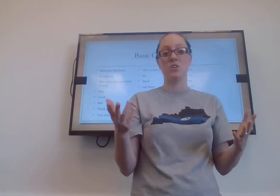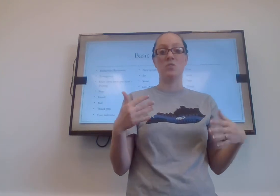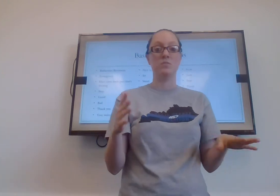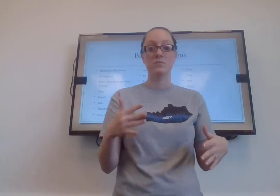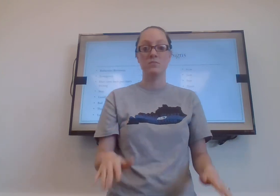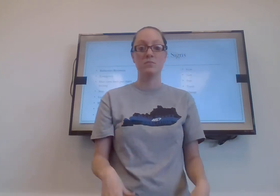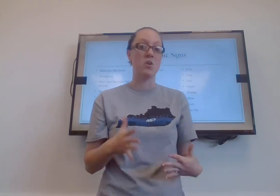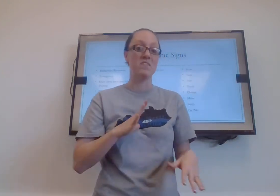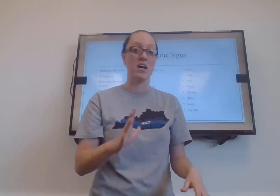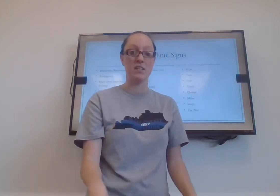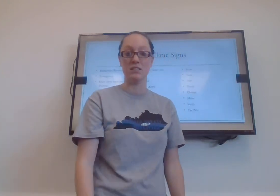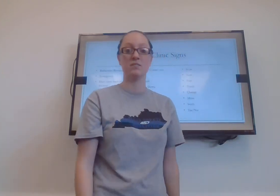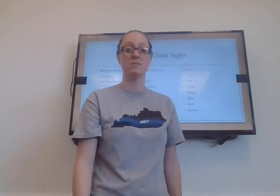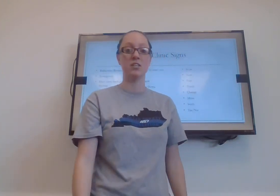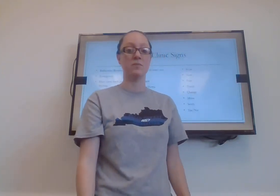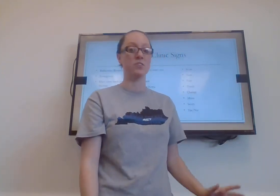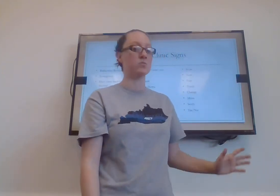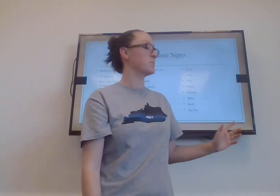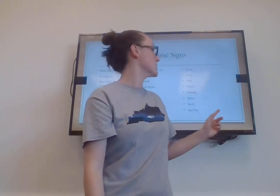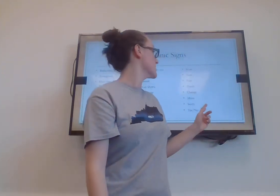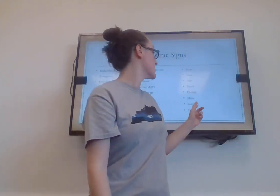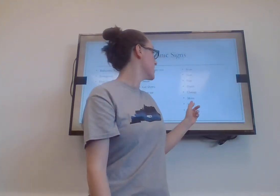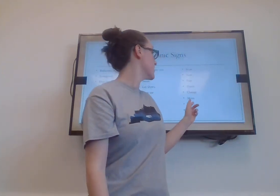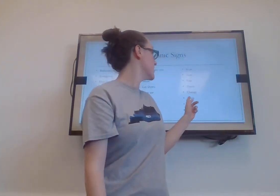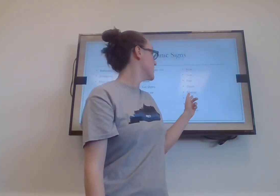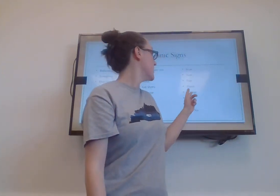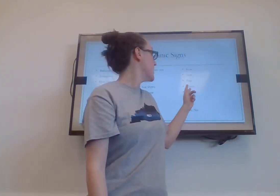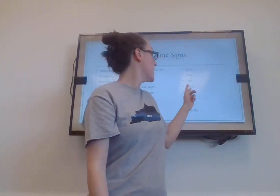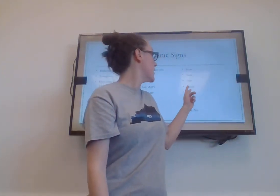no, fine. There's responses. So,